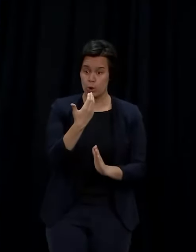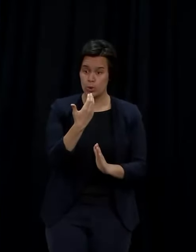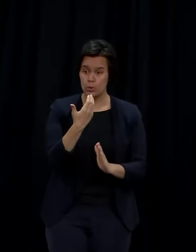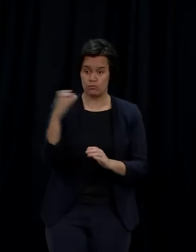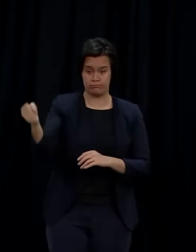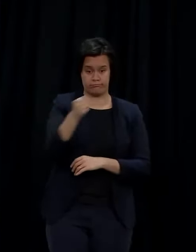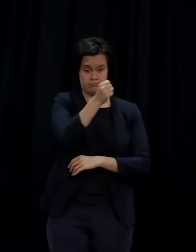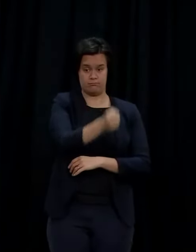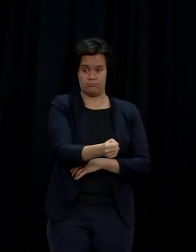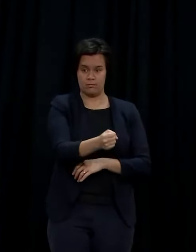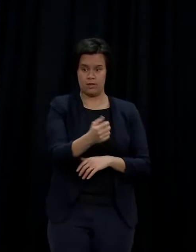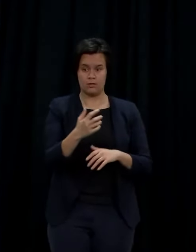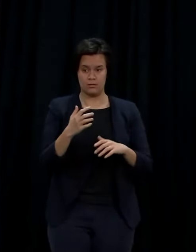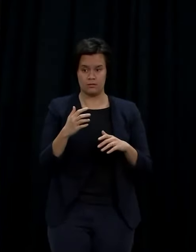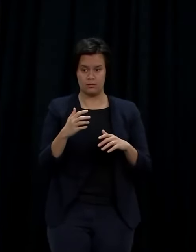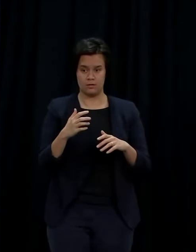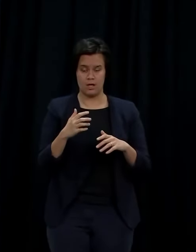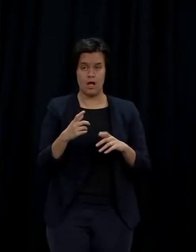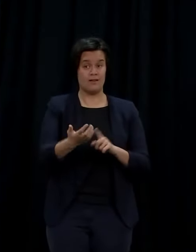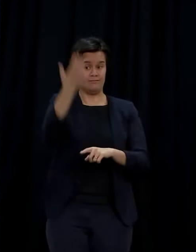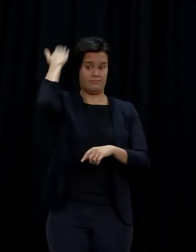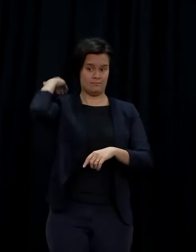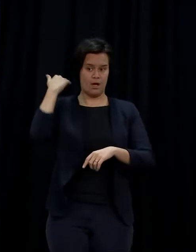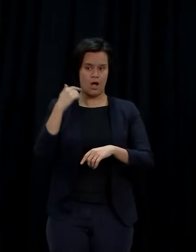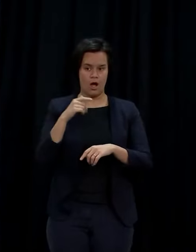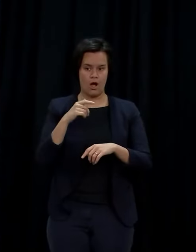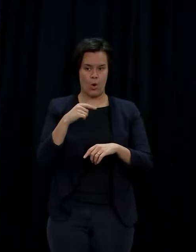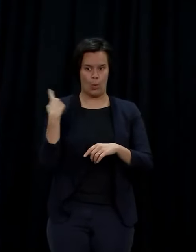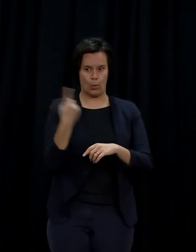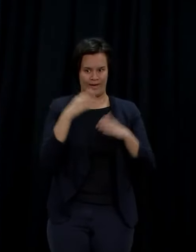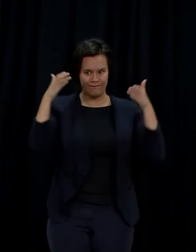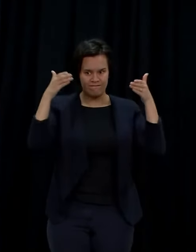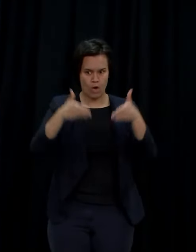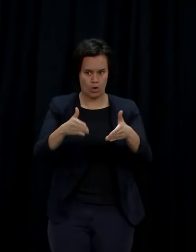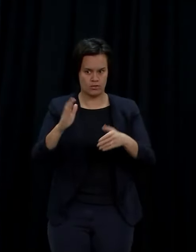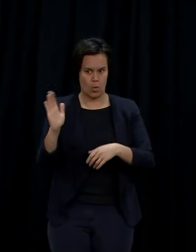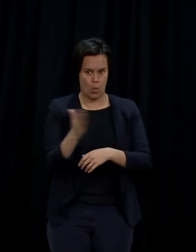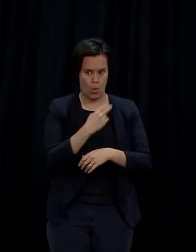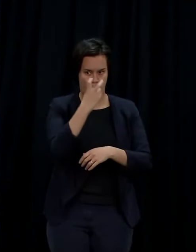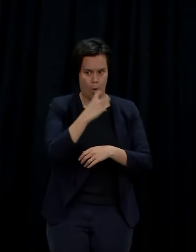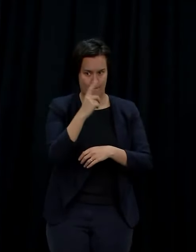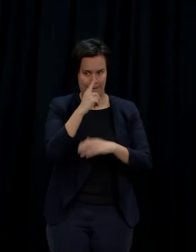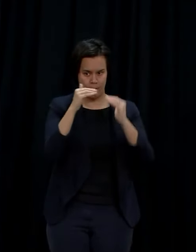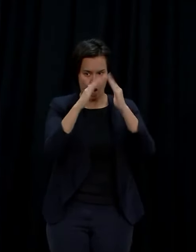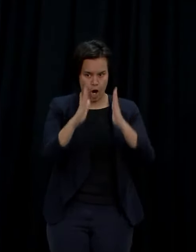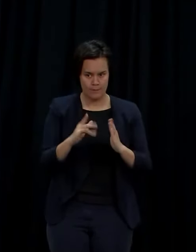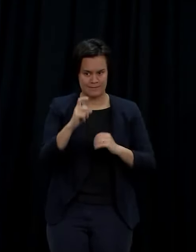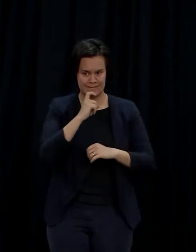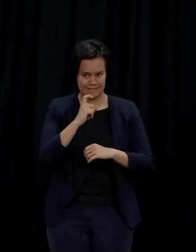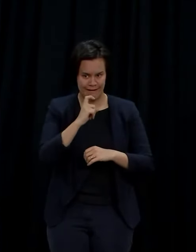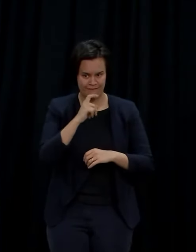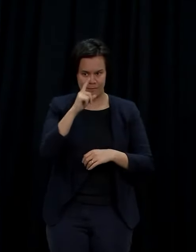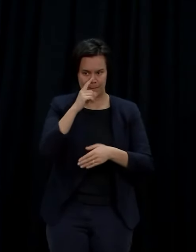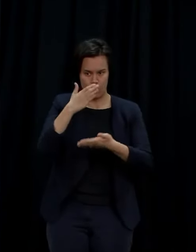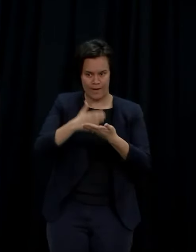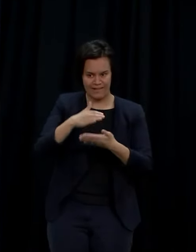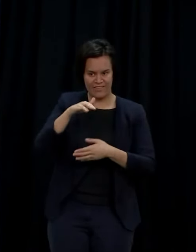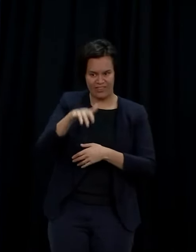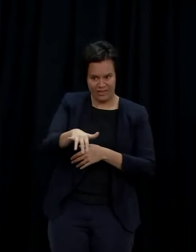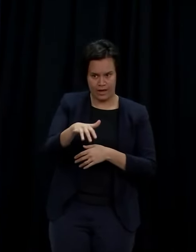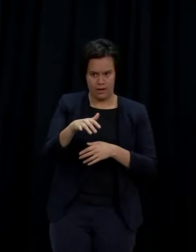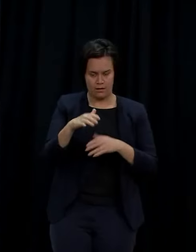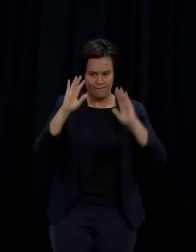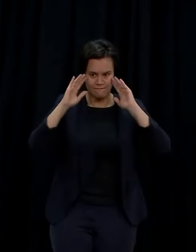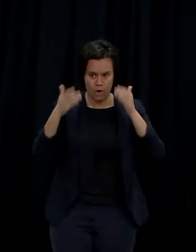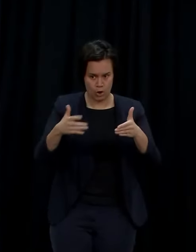very focused campaign to try and reach people. So I've already had an indication that there are some residents in some places that are seeking to be